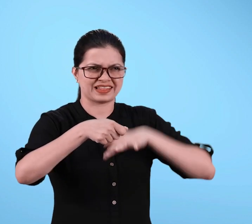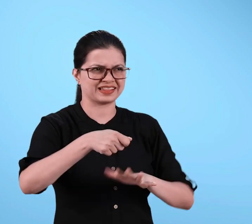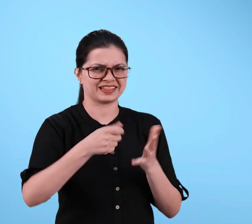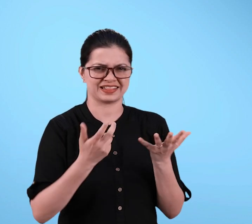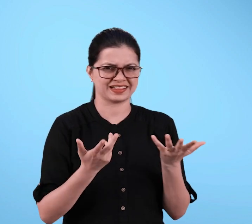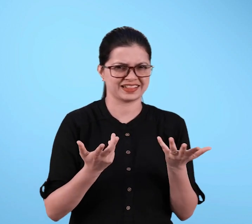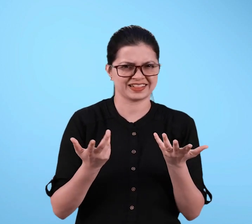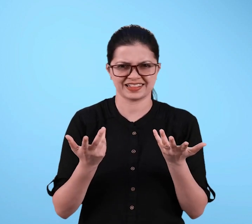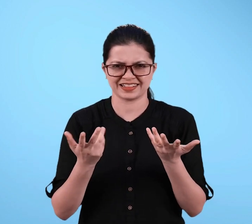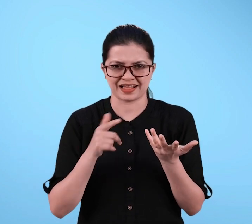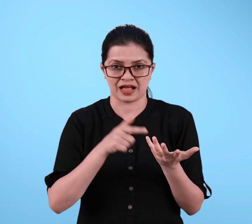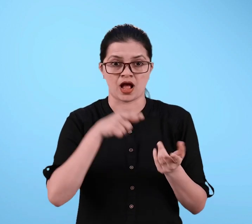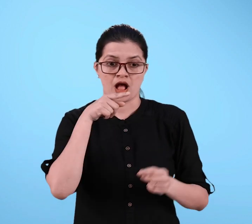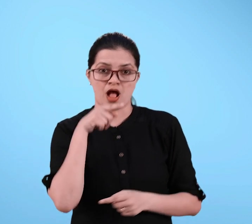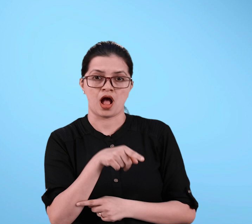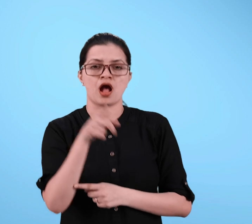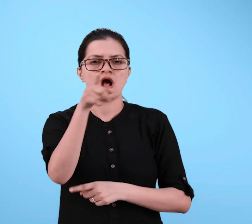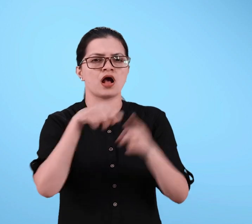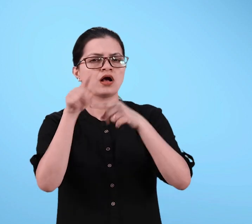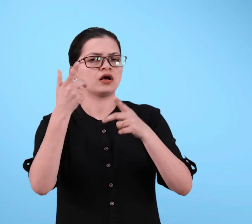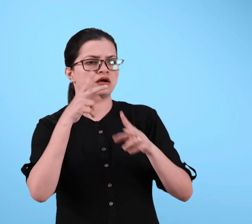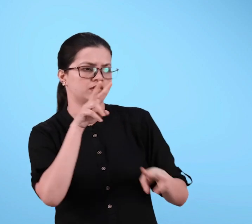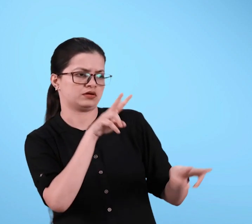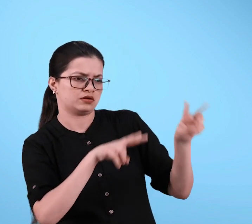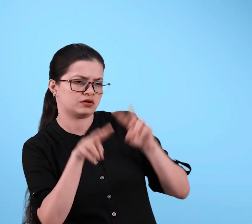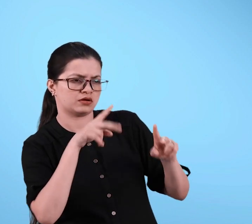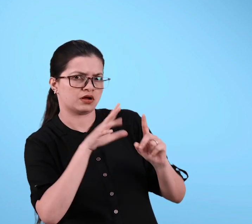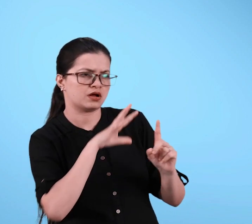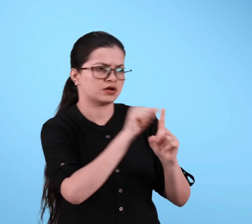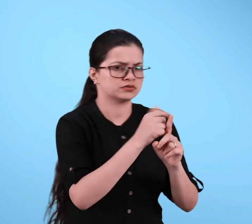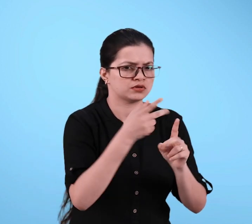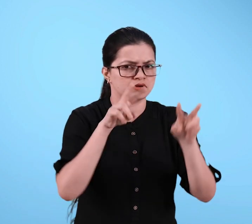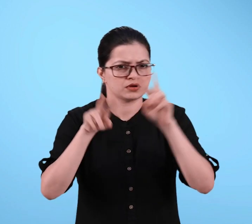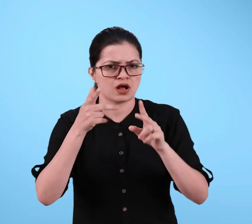Continue. Note down your observations. Note down your observations.